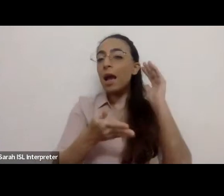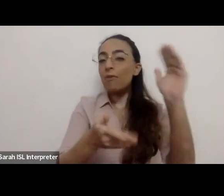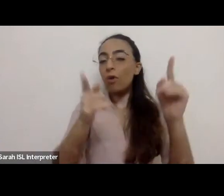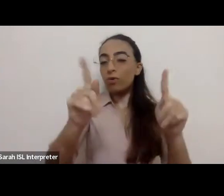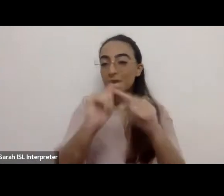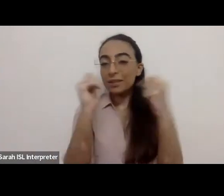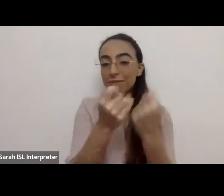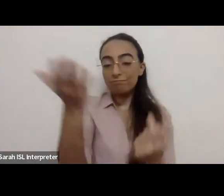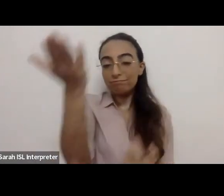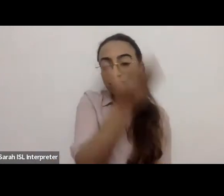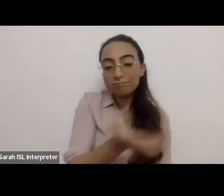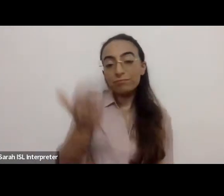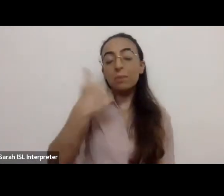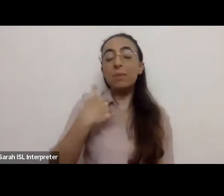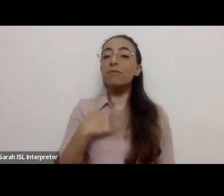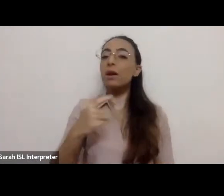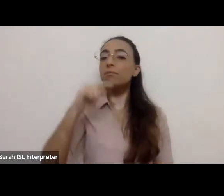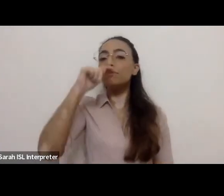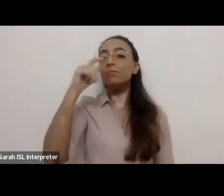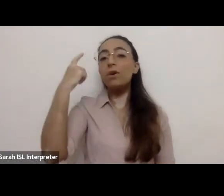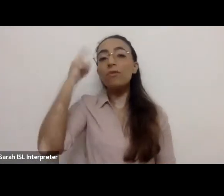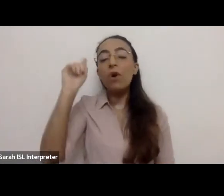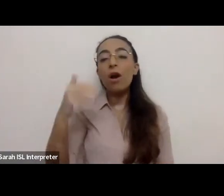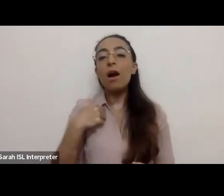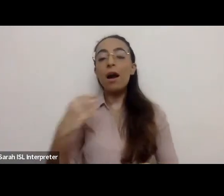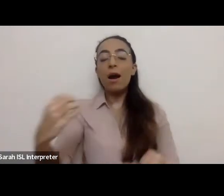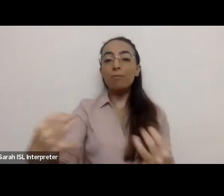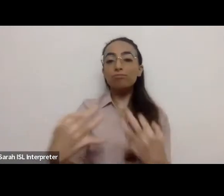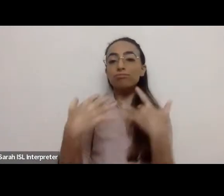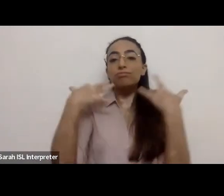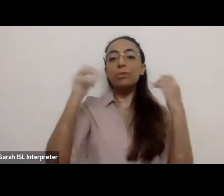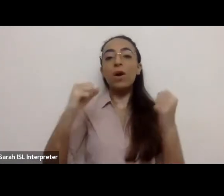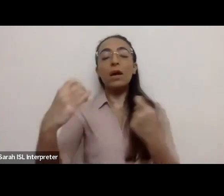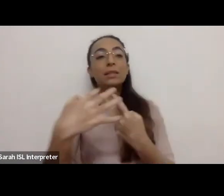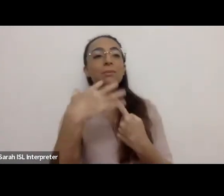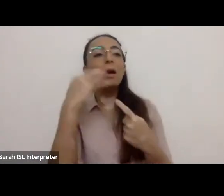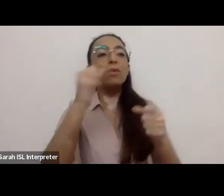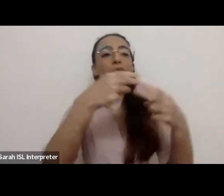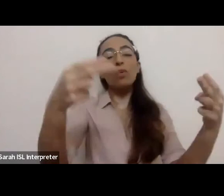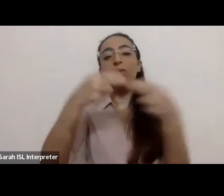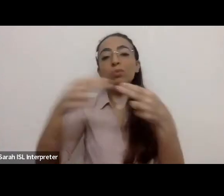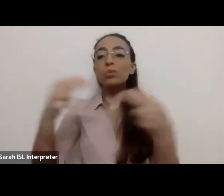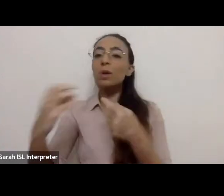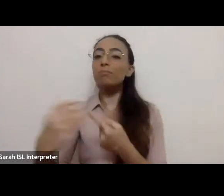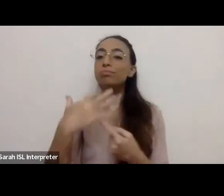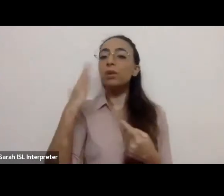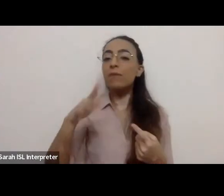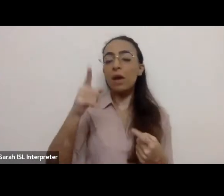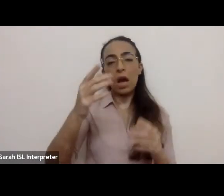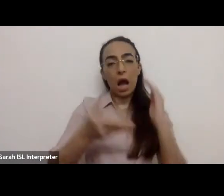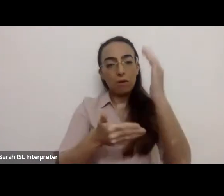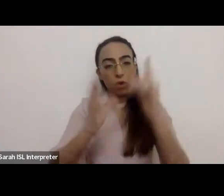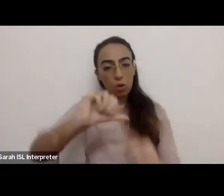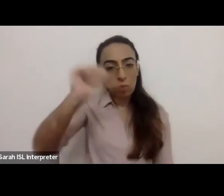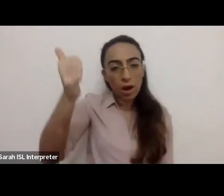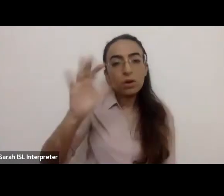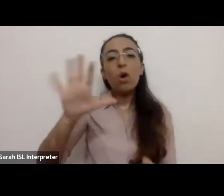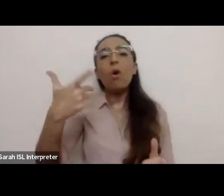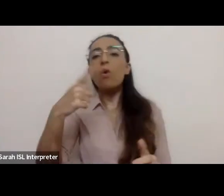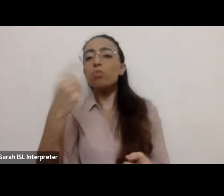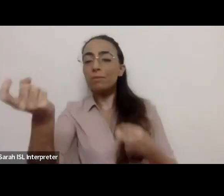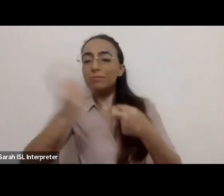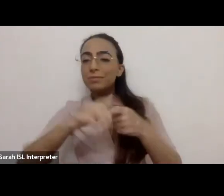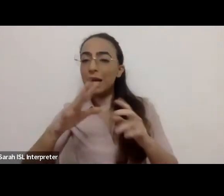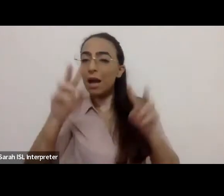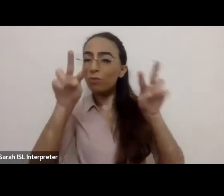and privilege to be among such inspiring givers. Everyone, whether you have won the award or not, is a winner,